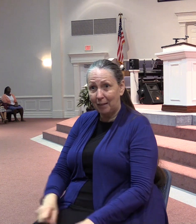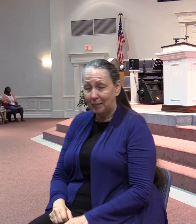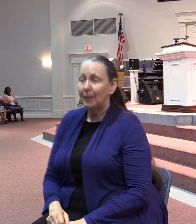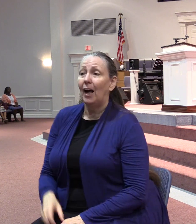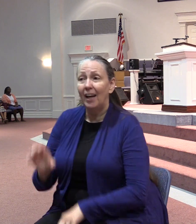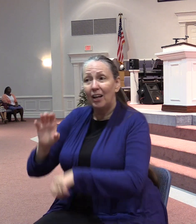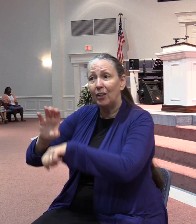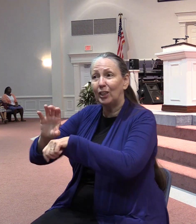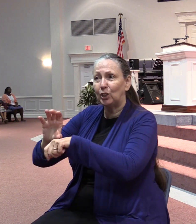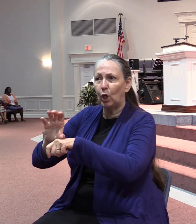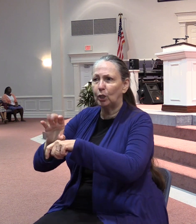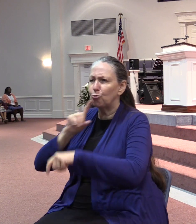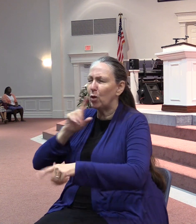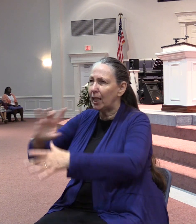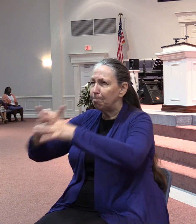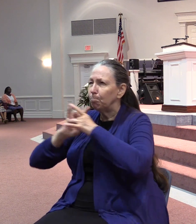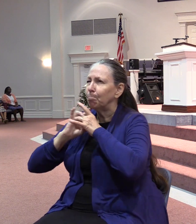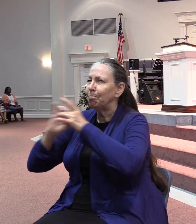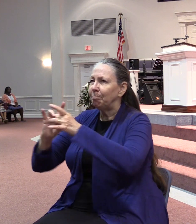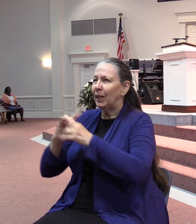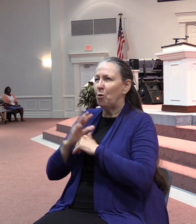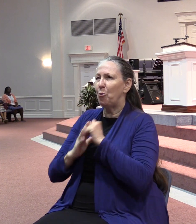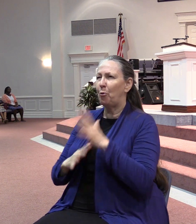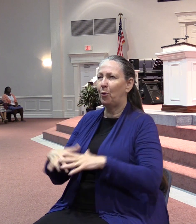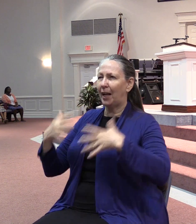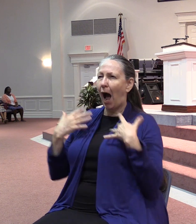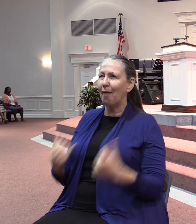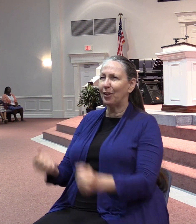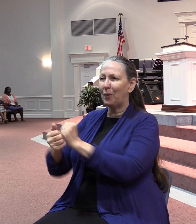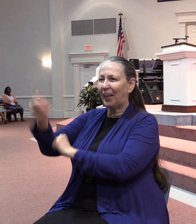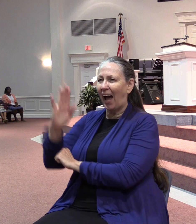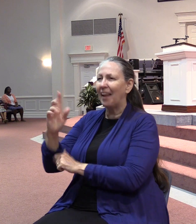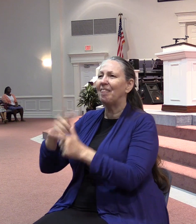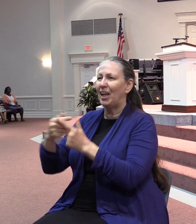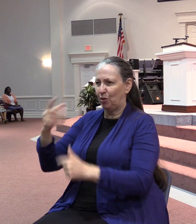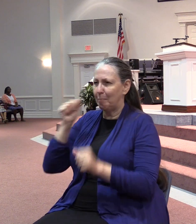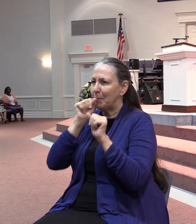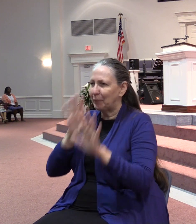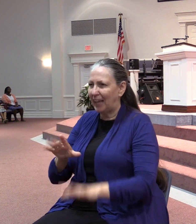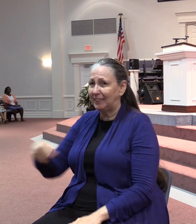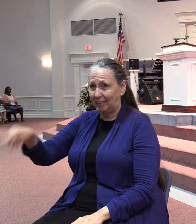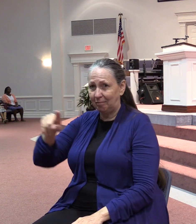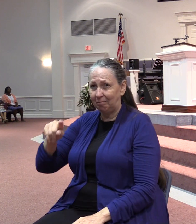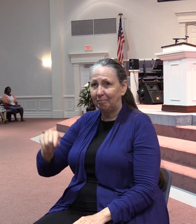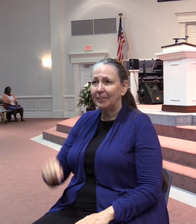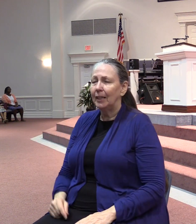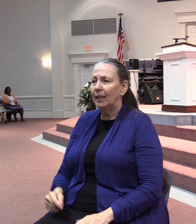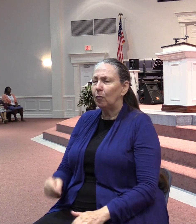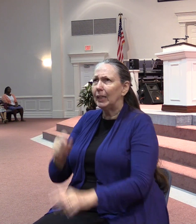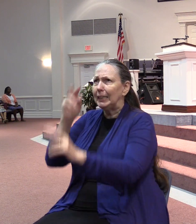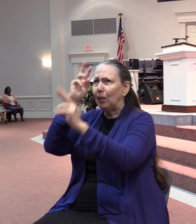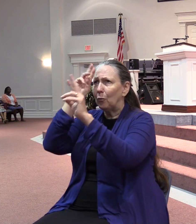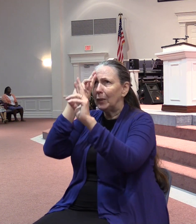When the church starts walking in comfort of the Holy Ghost, then God can edify it. We walk in the fear of the